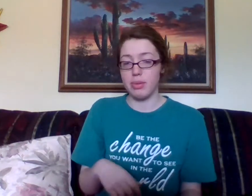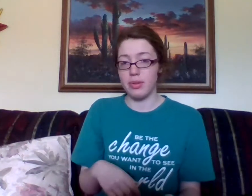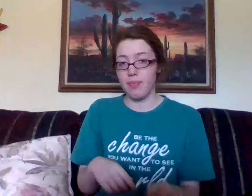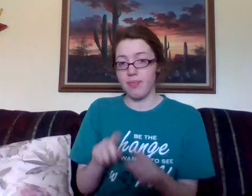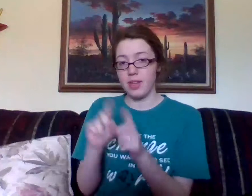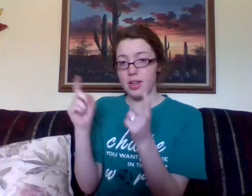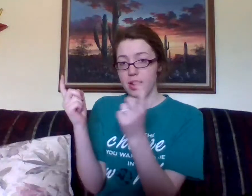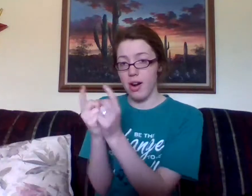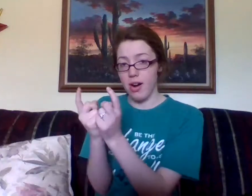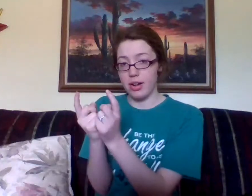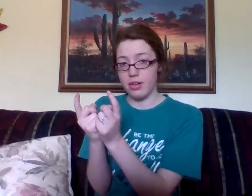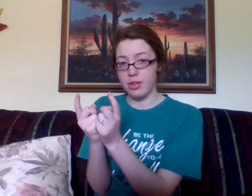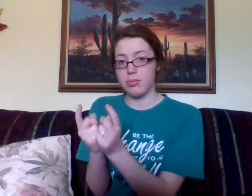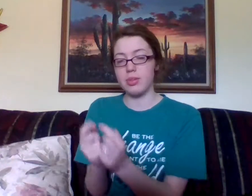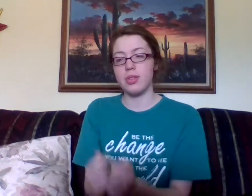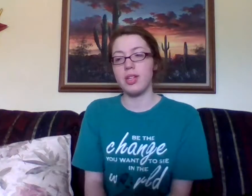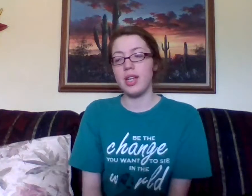people are in a group.